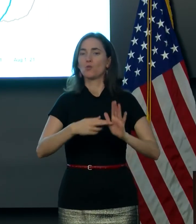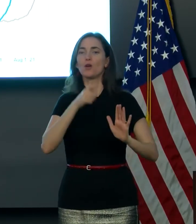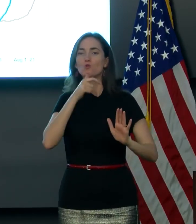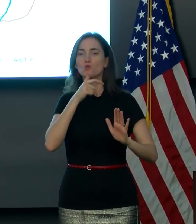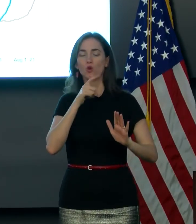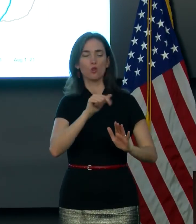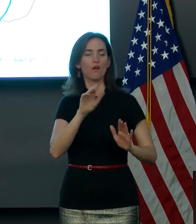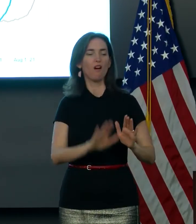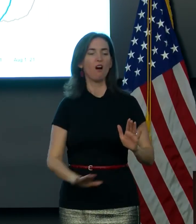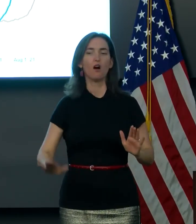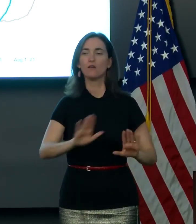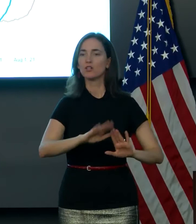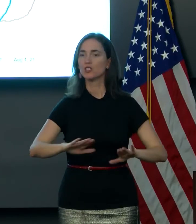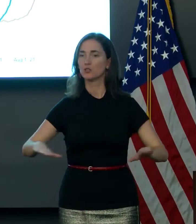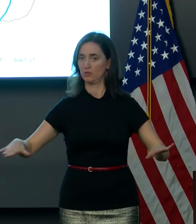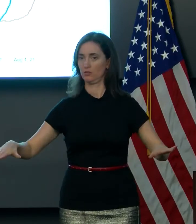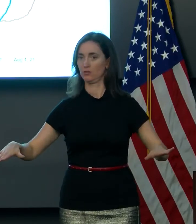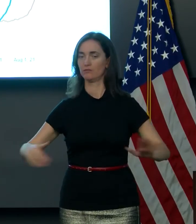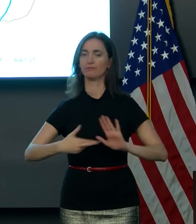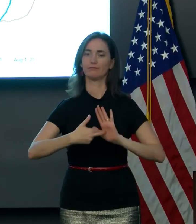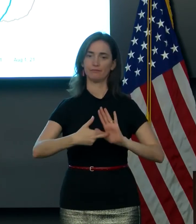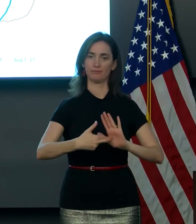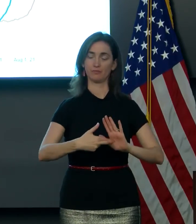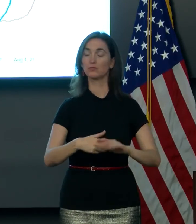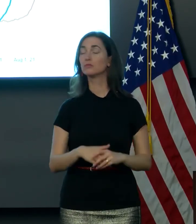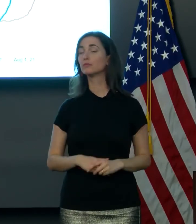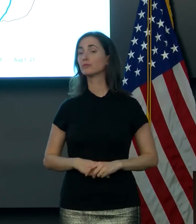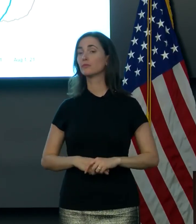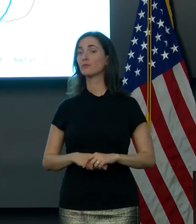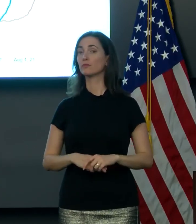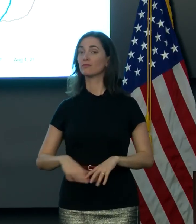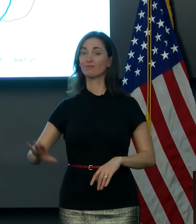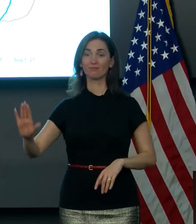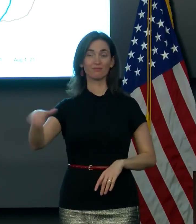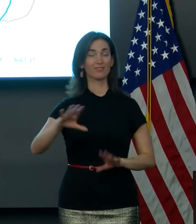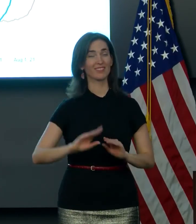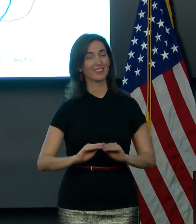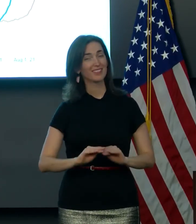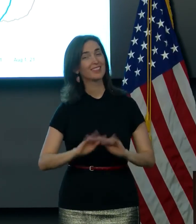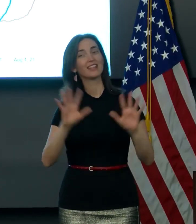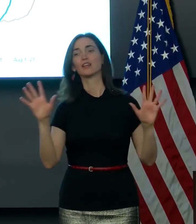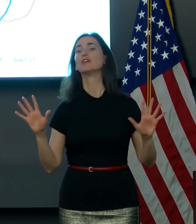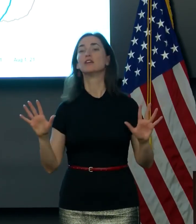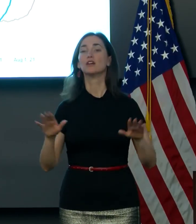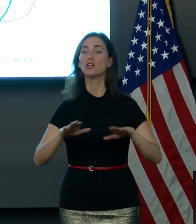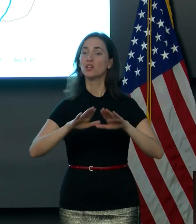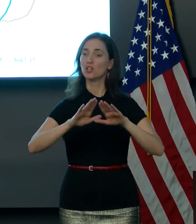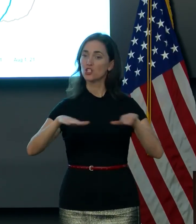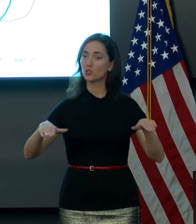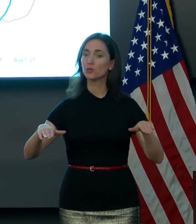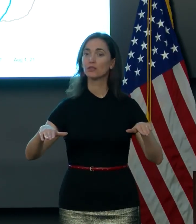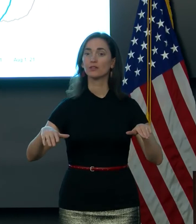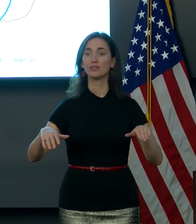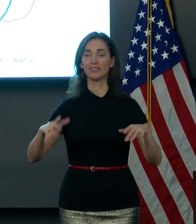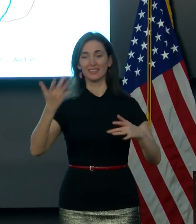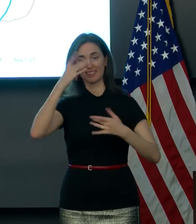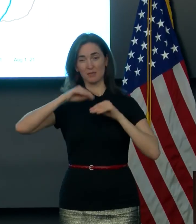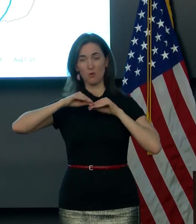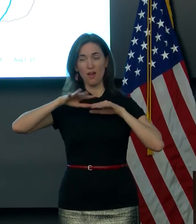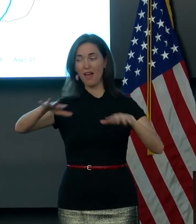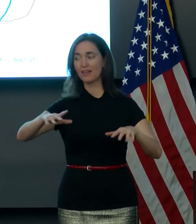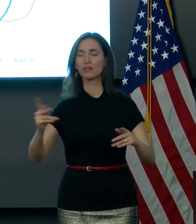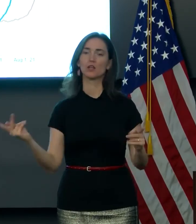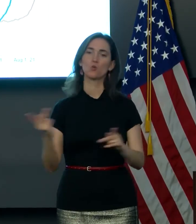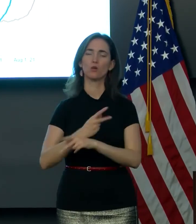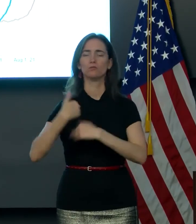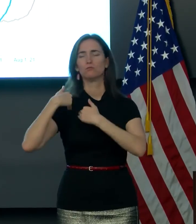Louisiana. There is no question that children have carried the heaviest weights of this pandemic